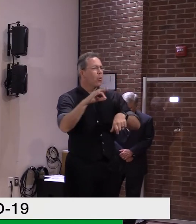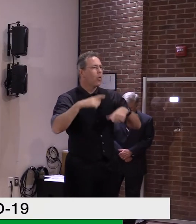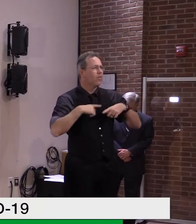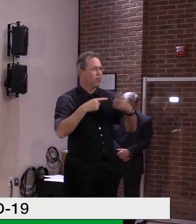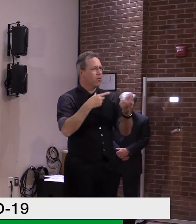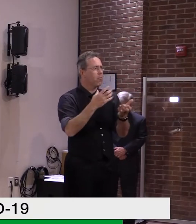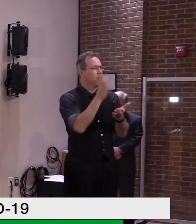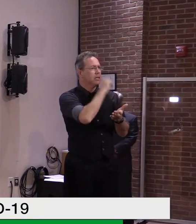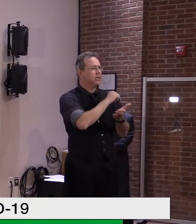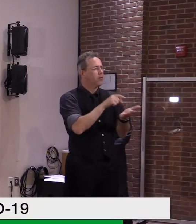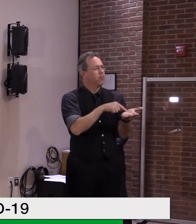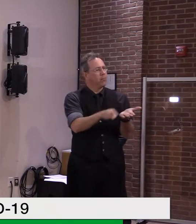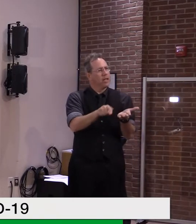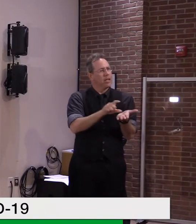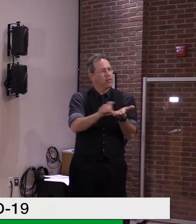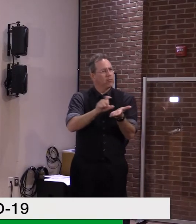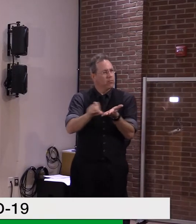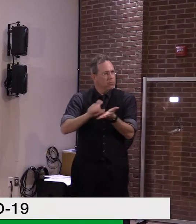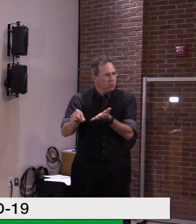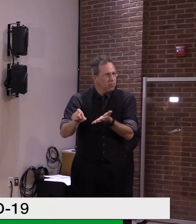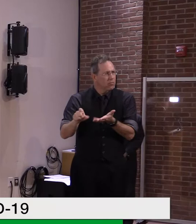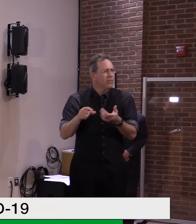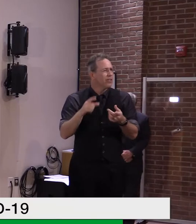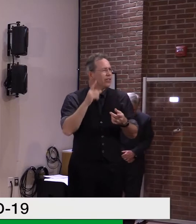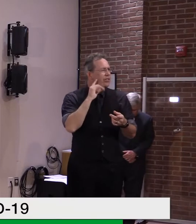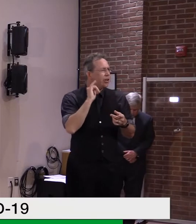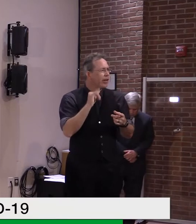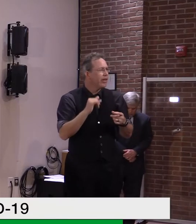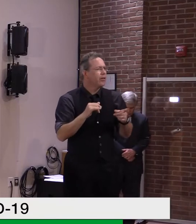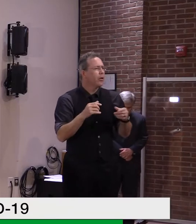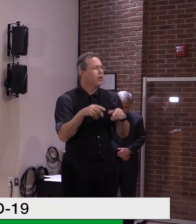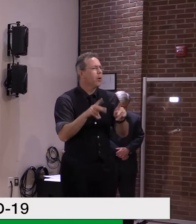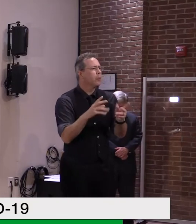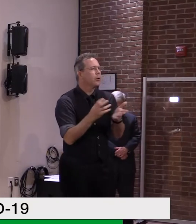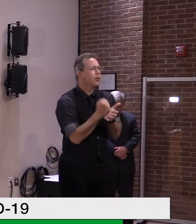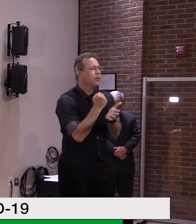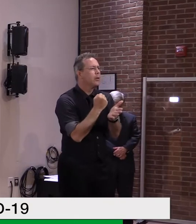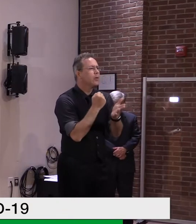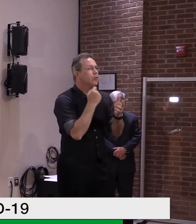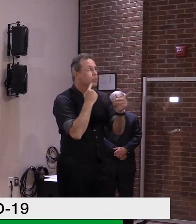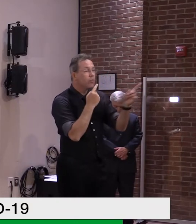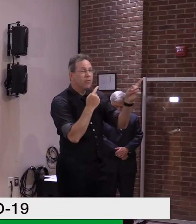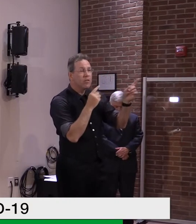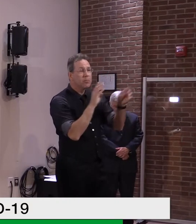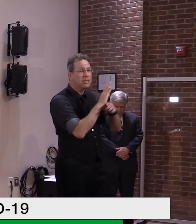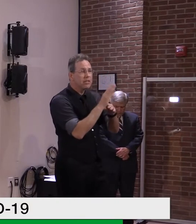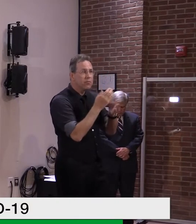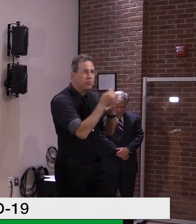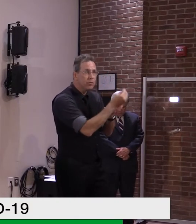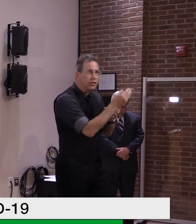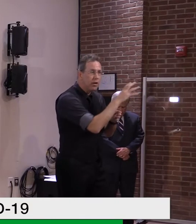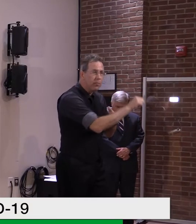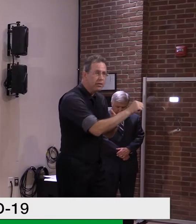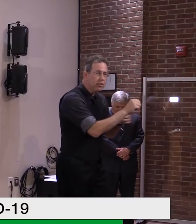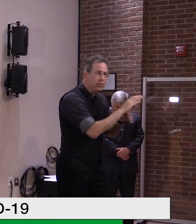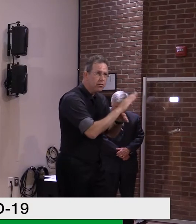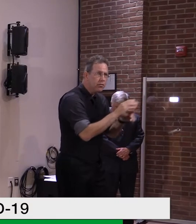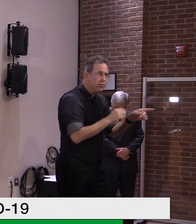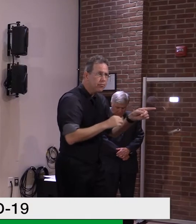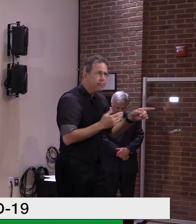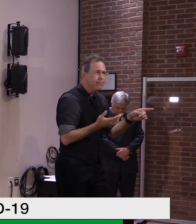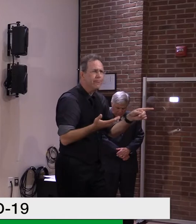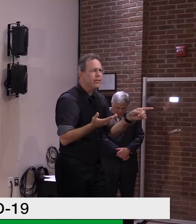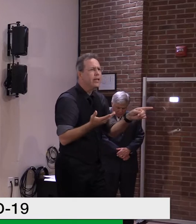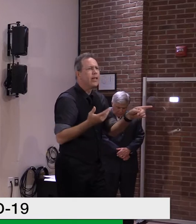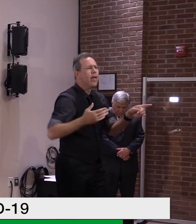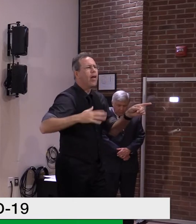so it sounds like there may be that opportunity through the purchasing of the company. So we haven't responded with a